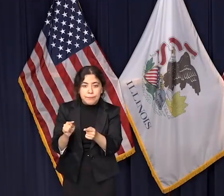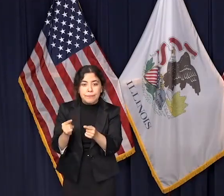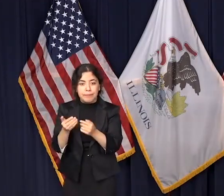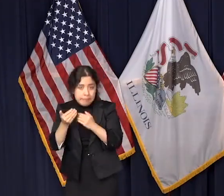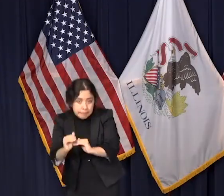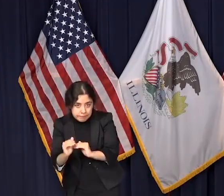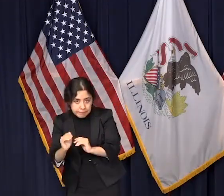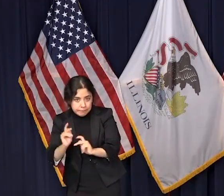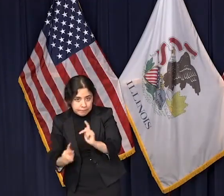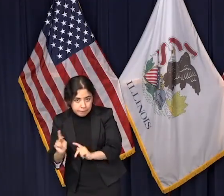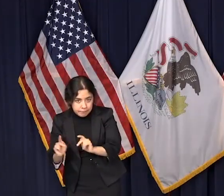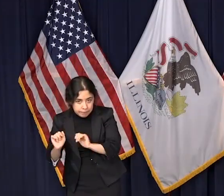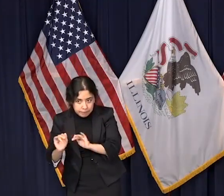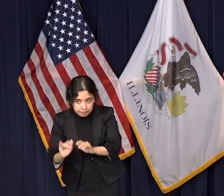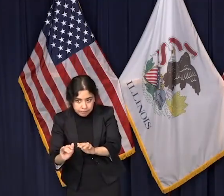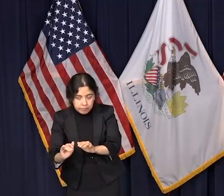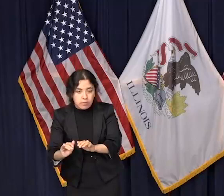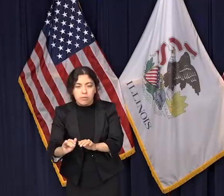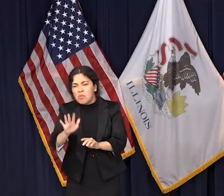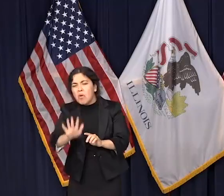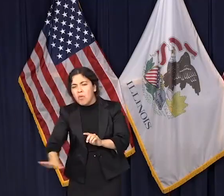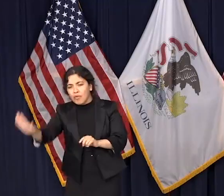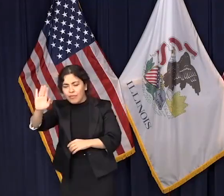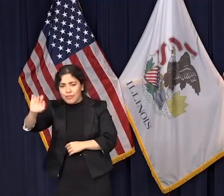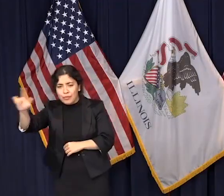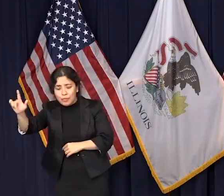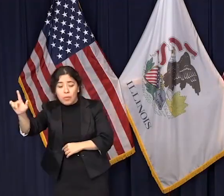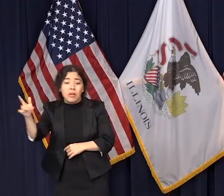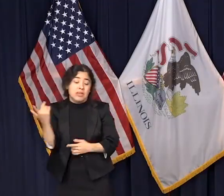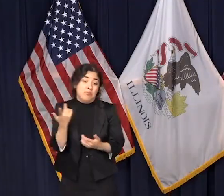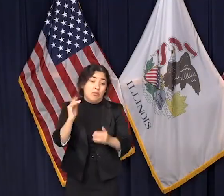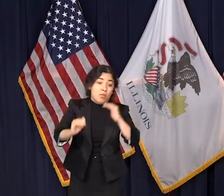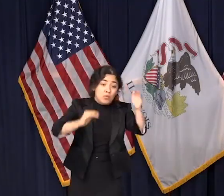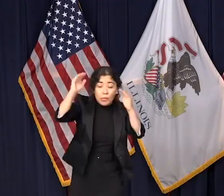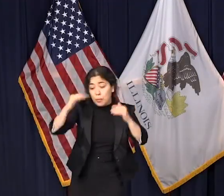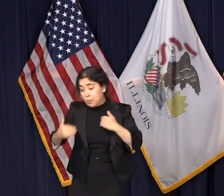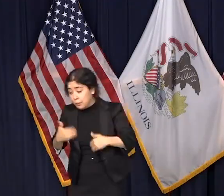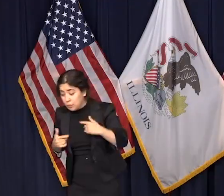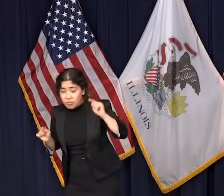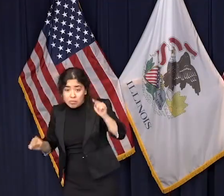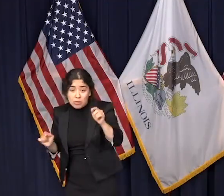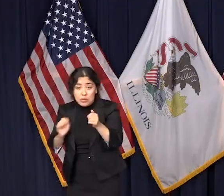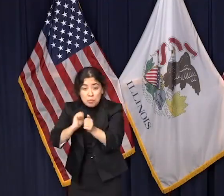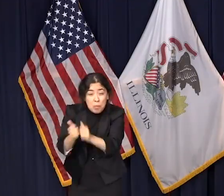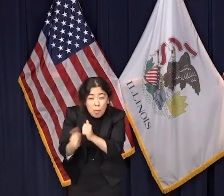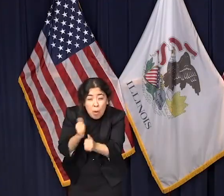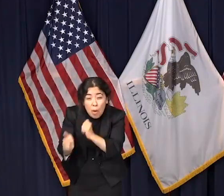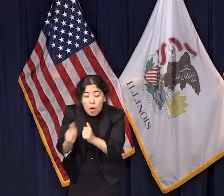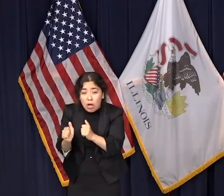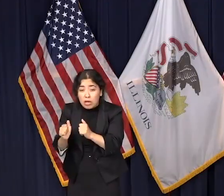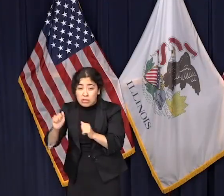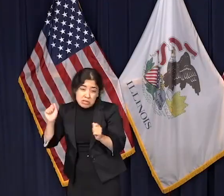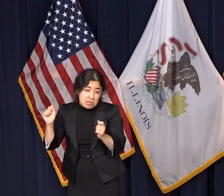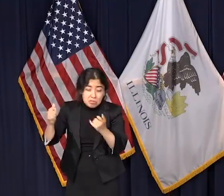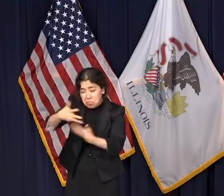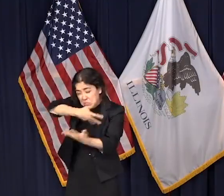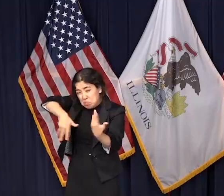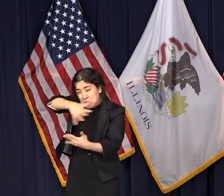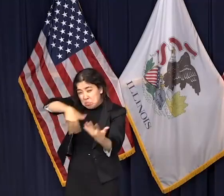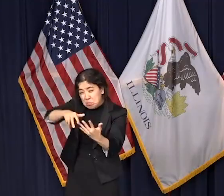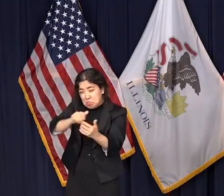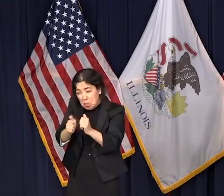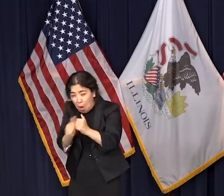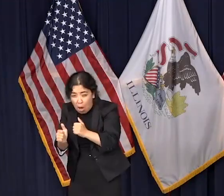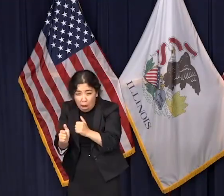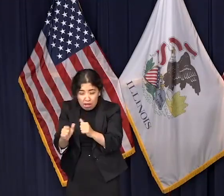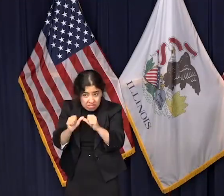includes things like, you know, questions about adult and youth sports leagues that are ongoing this summer and, you know, what we've seen and whether we